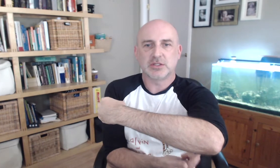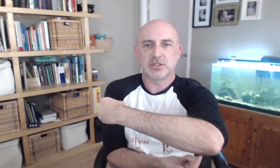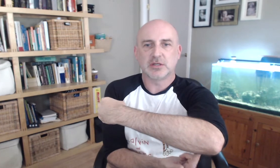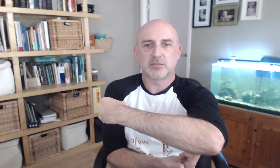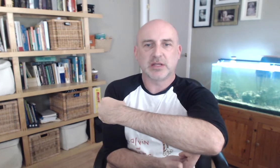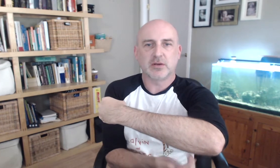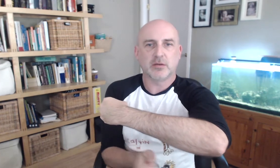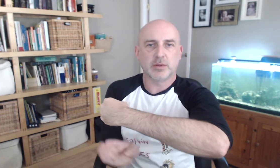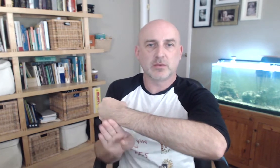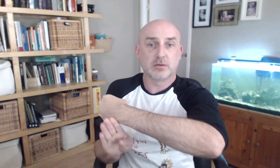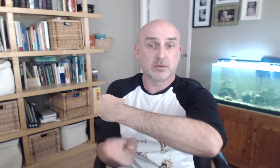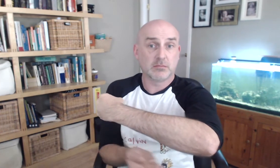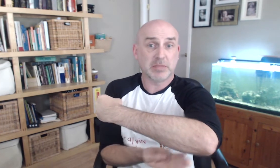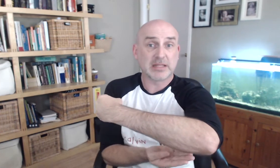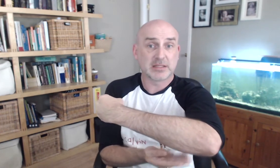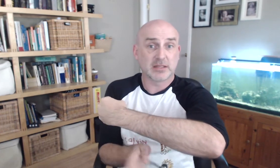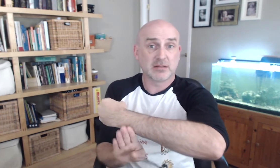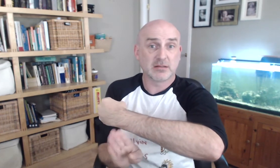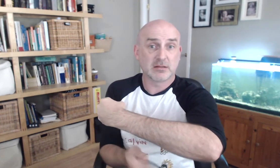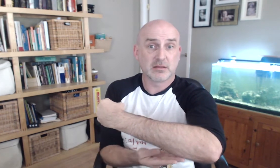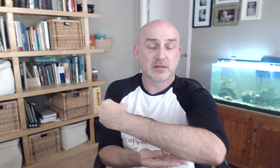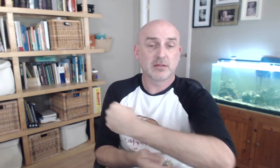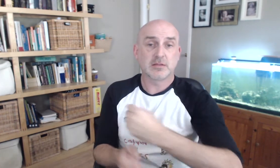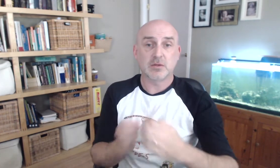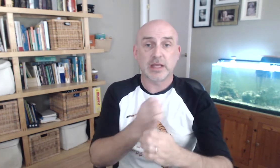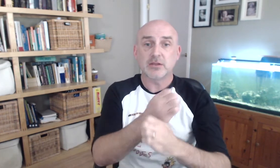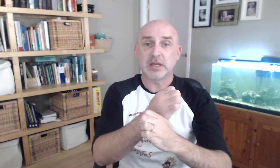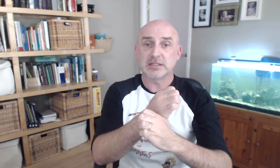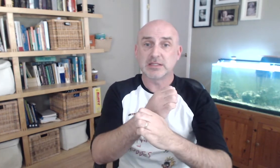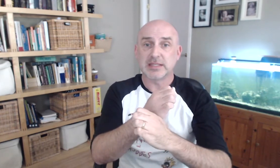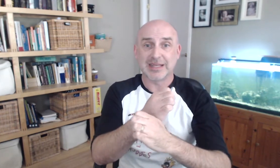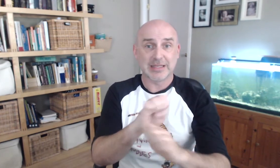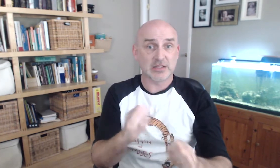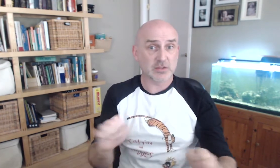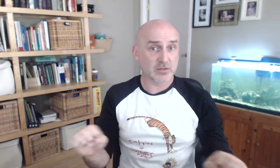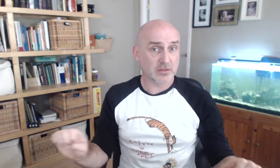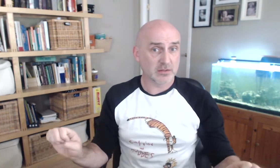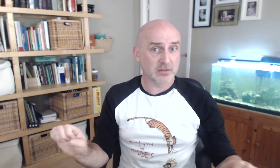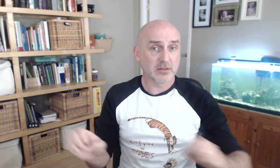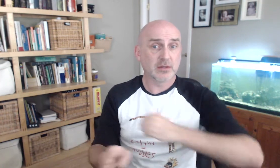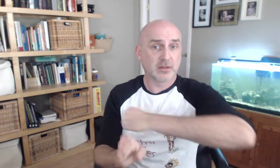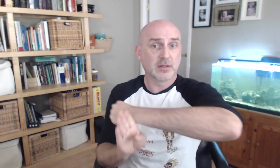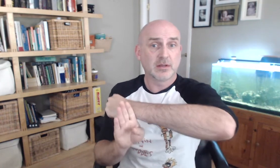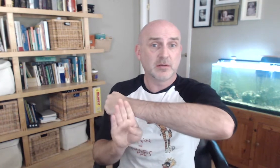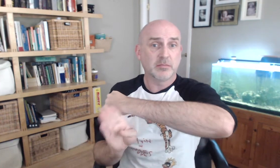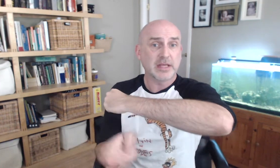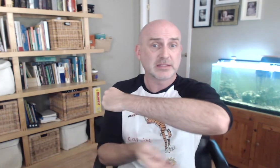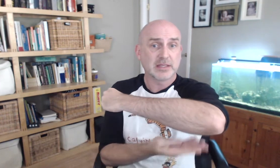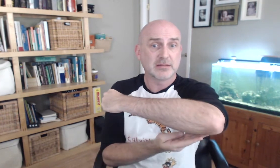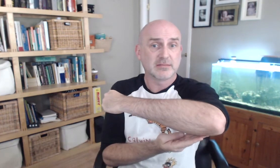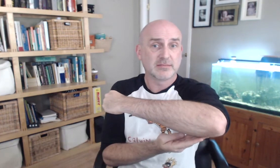here by your elbow, basket. So now you guys can sign Easter basket.